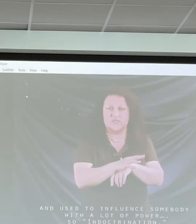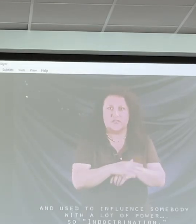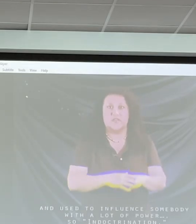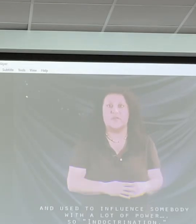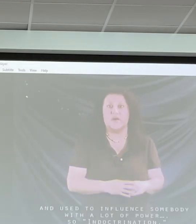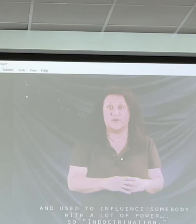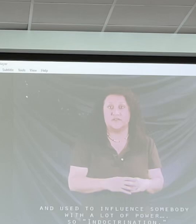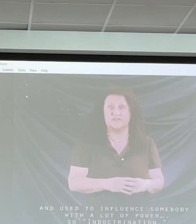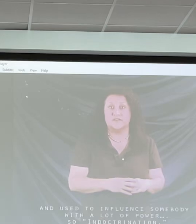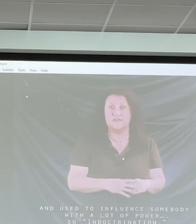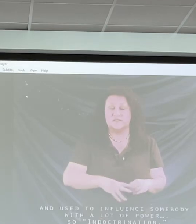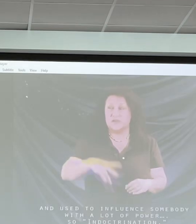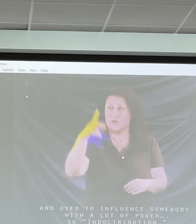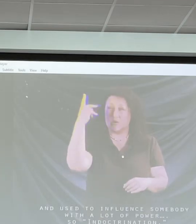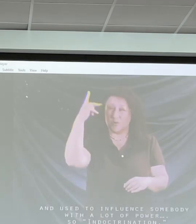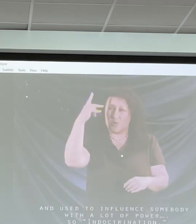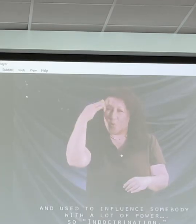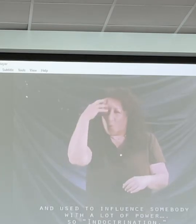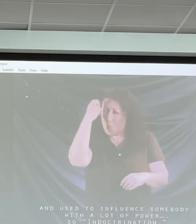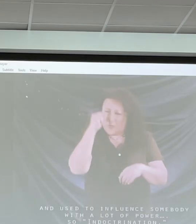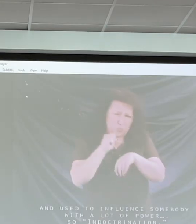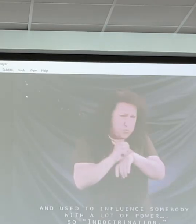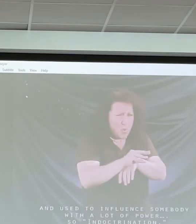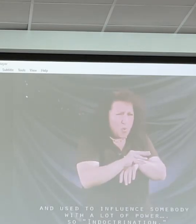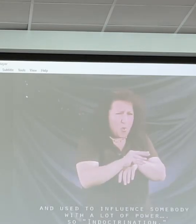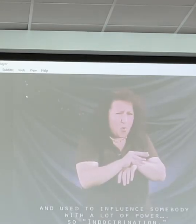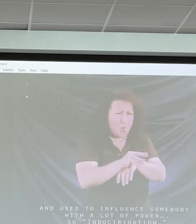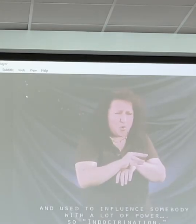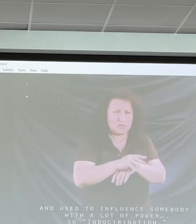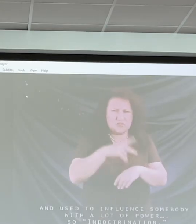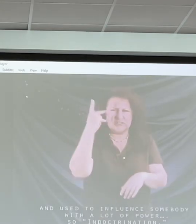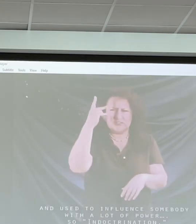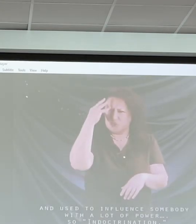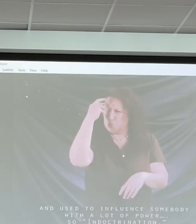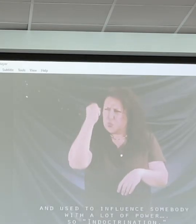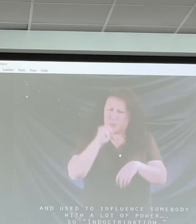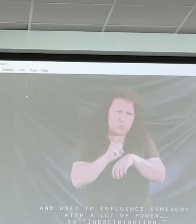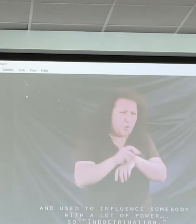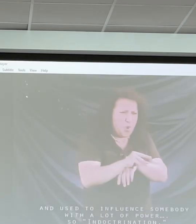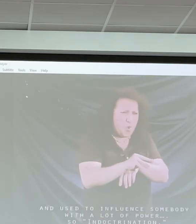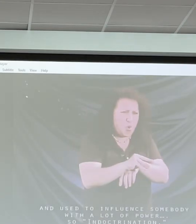lot of power. So,